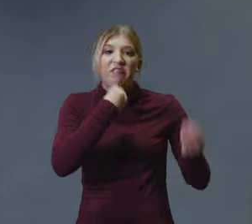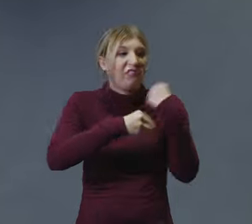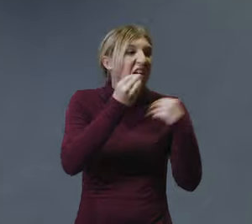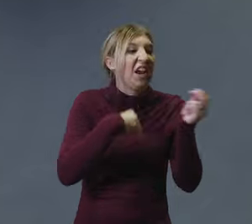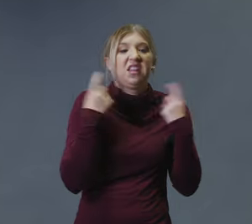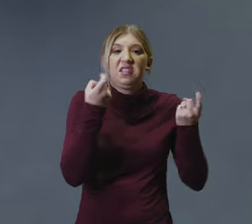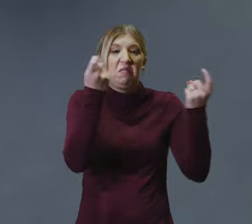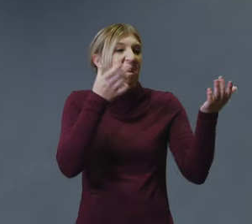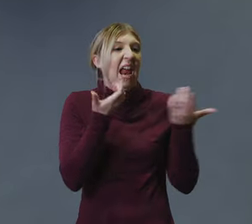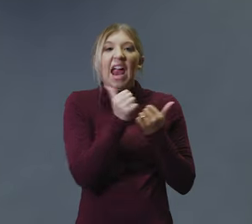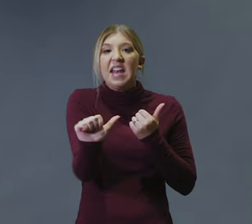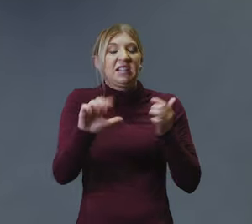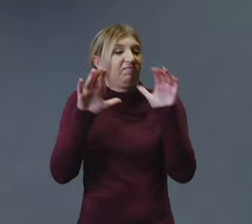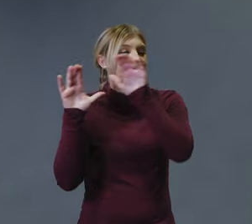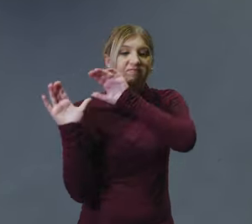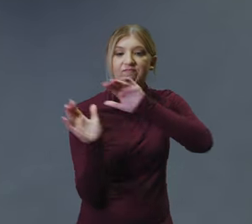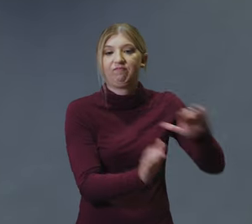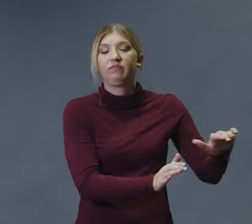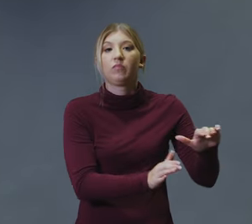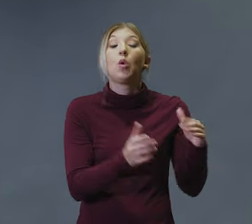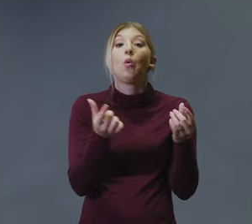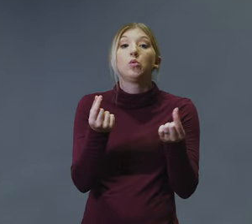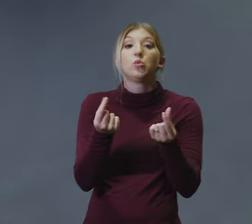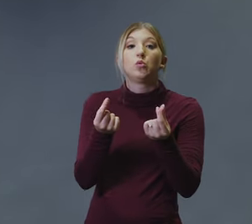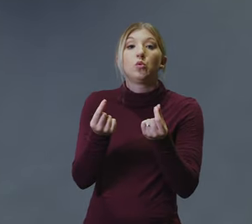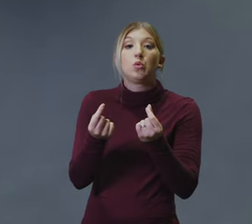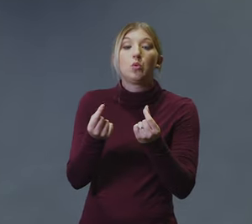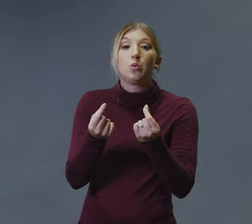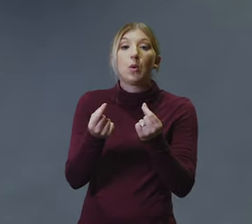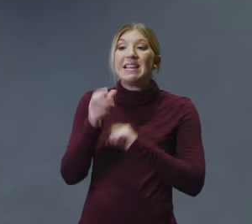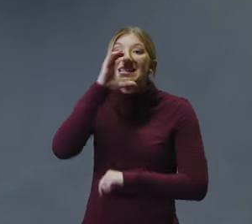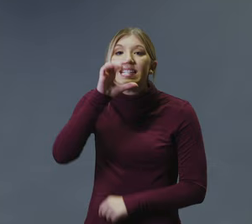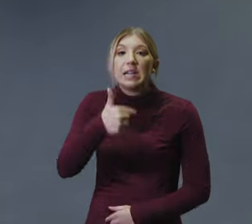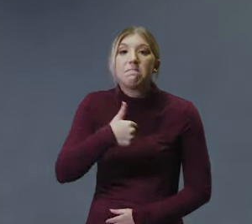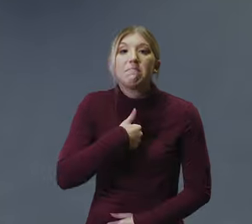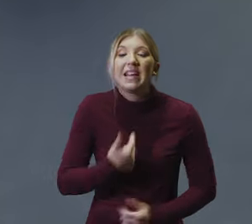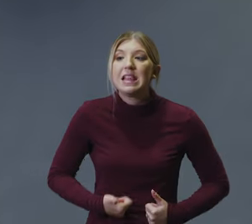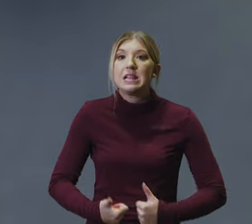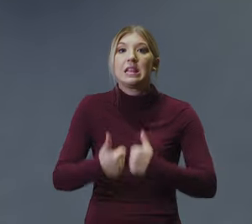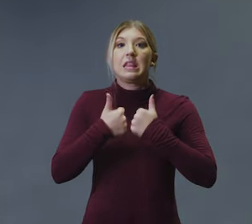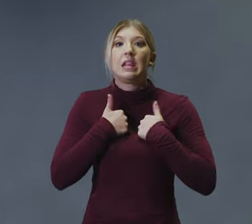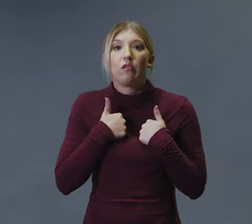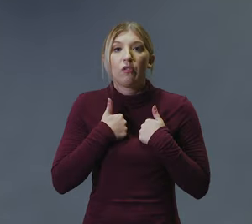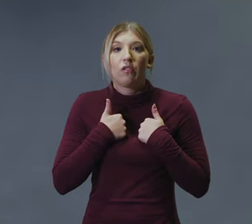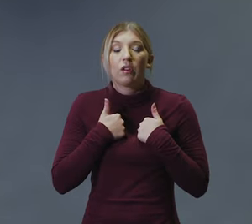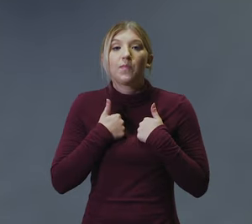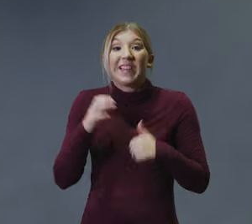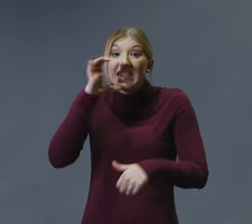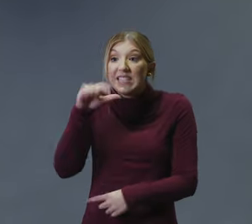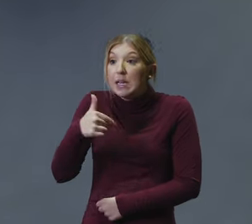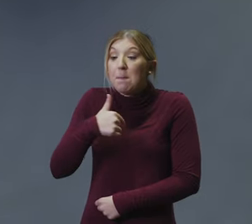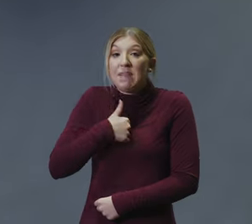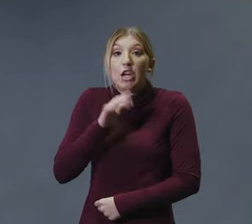I don't want any of that. What I want you to do is to seek me and to live. And in seeking me,